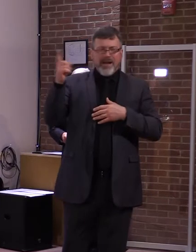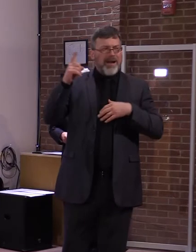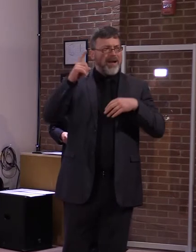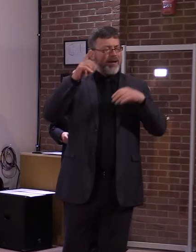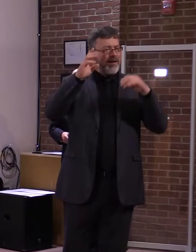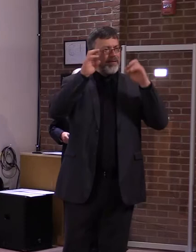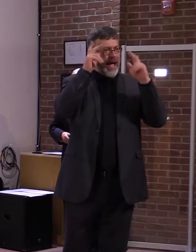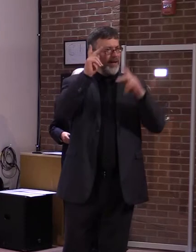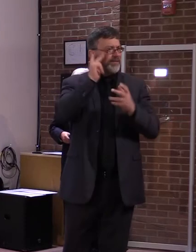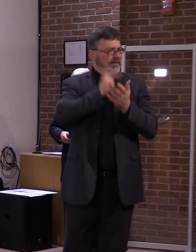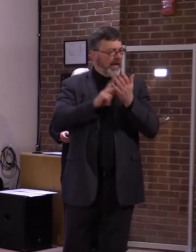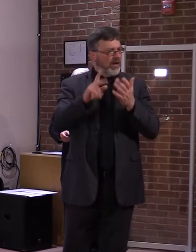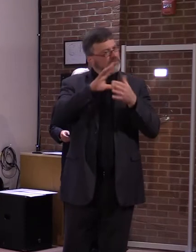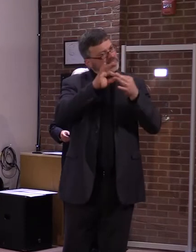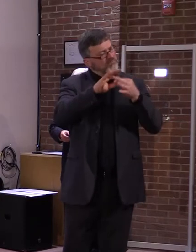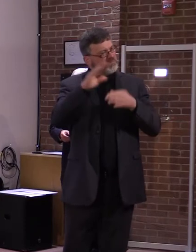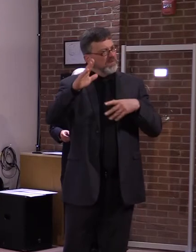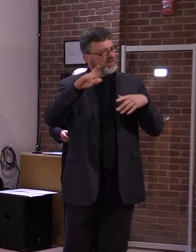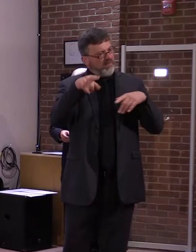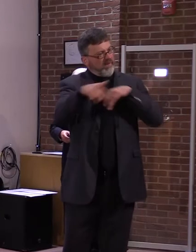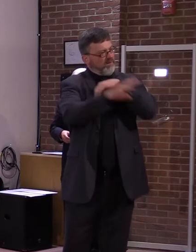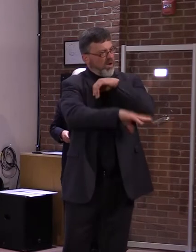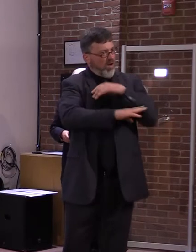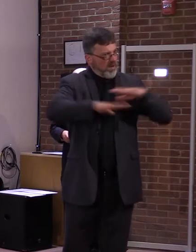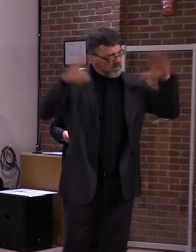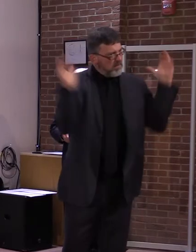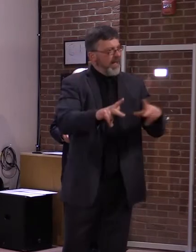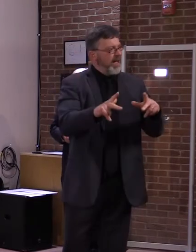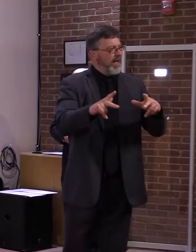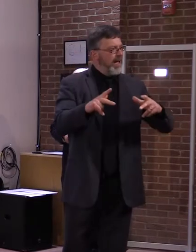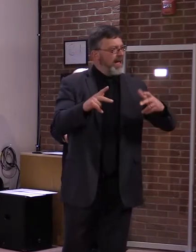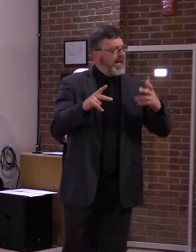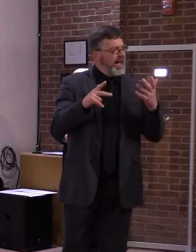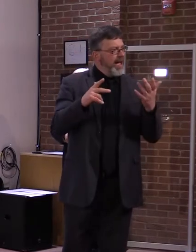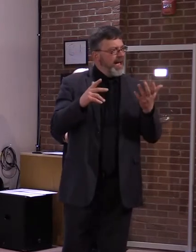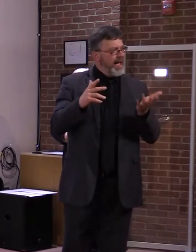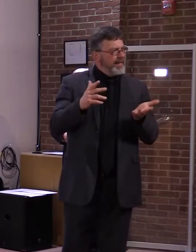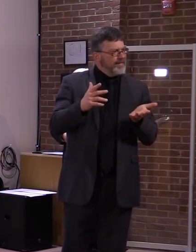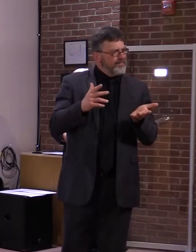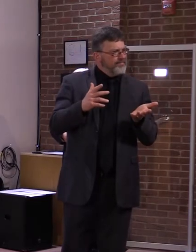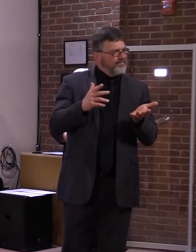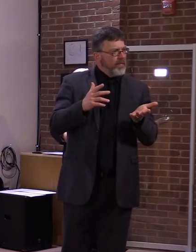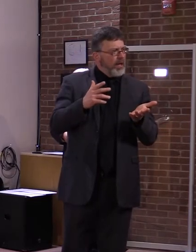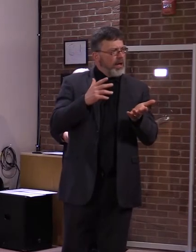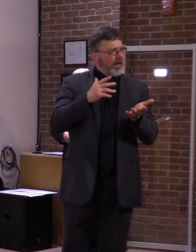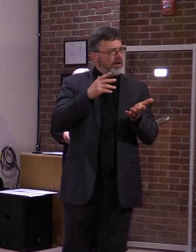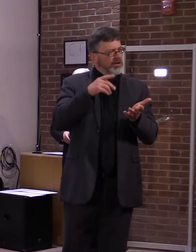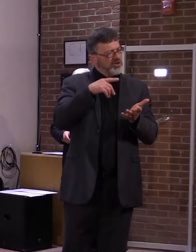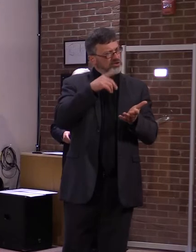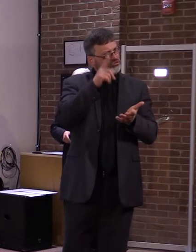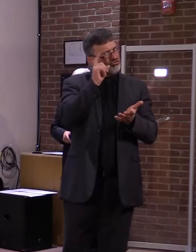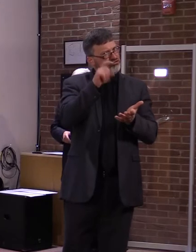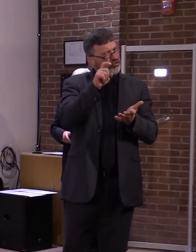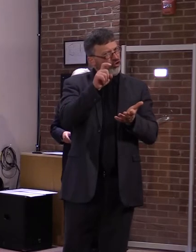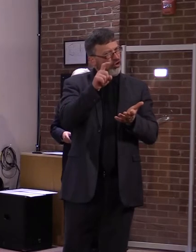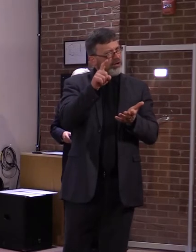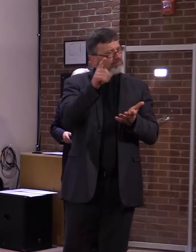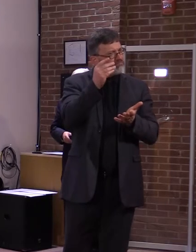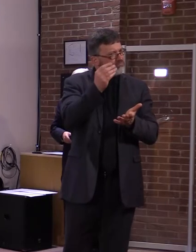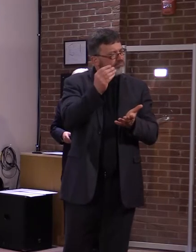of the in-person attendance requirements? Well, you know, first of all, I'm going to refer